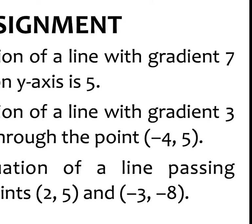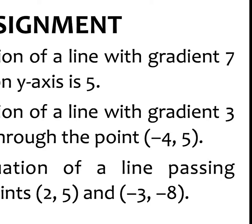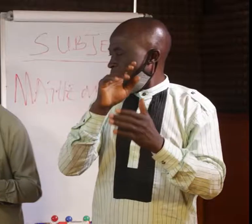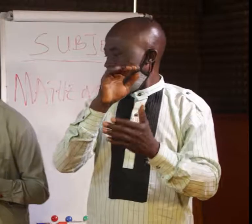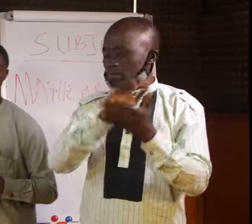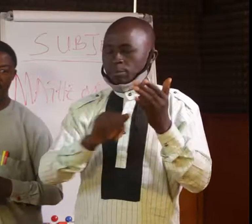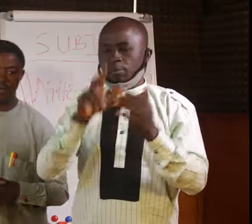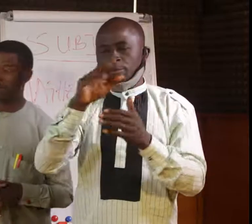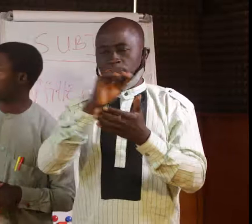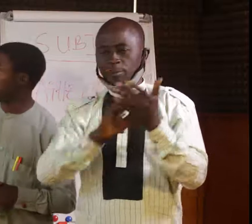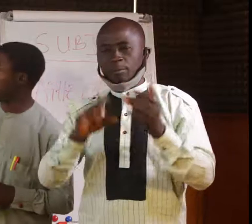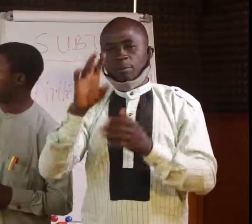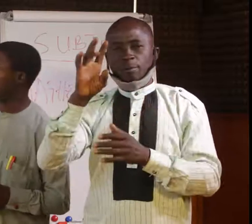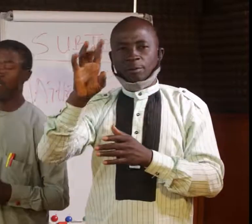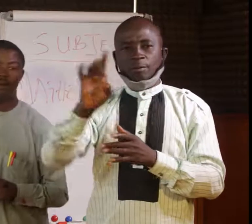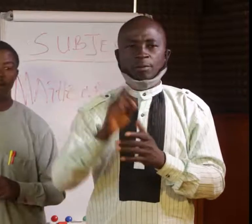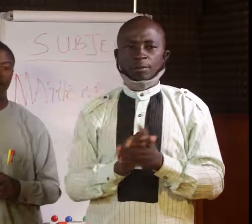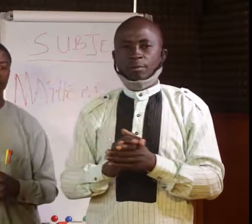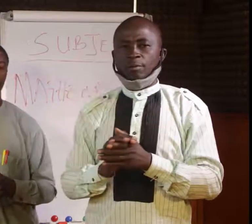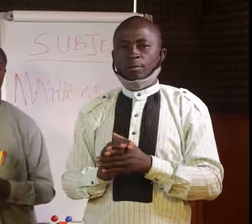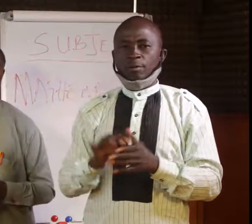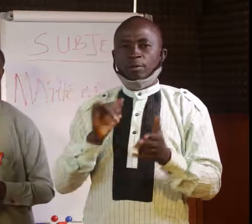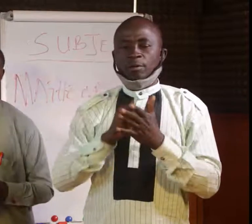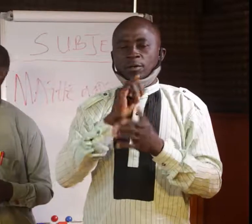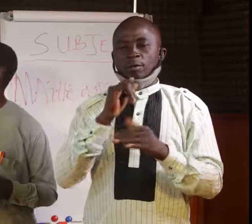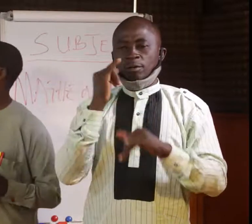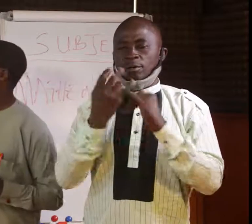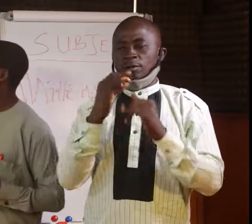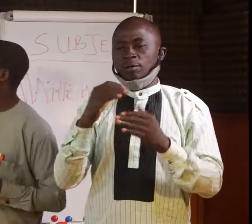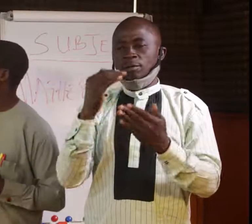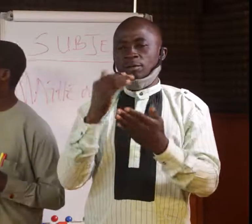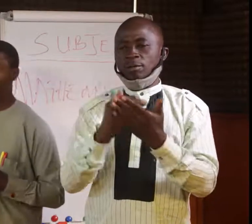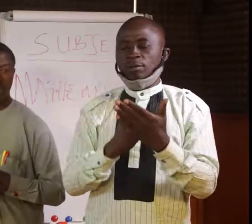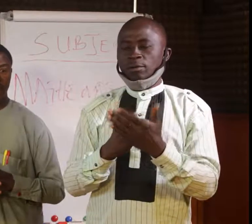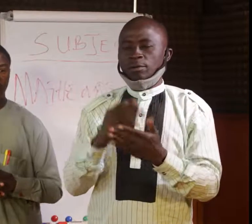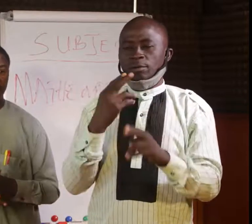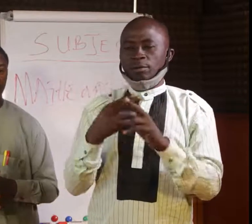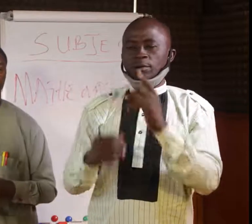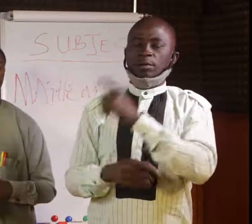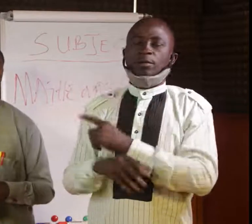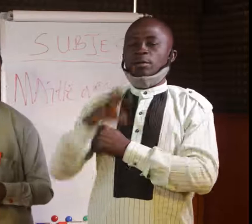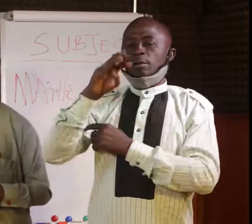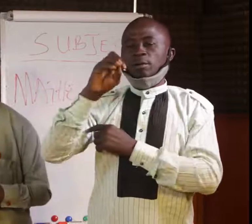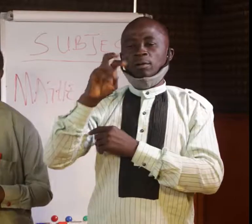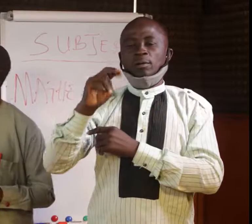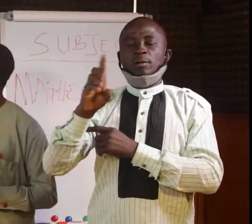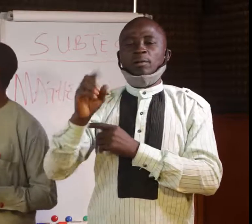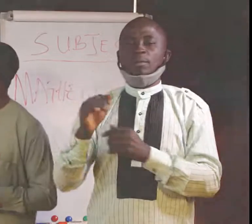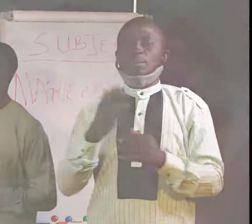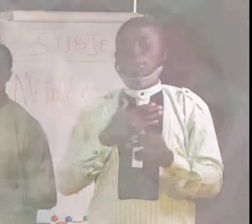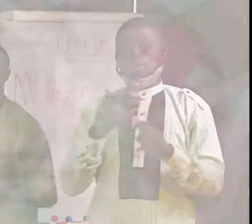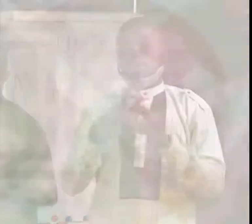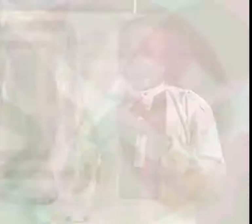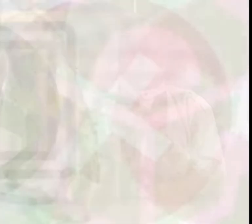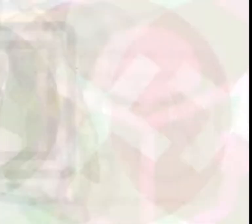8. That brings us to the end of the lesson. I am Monday Bokwai.